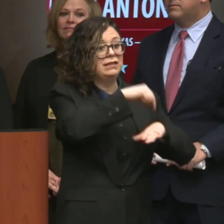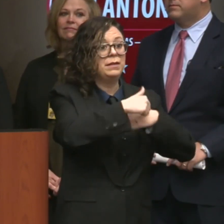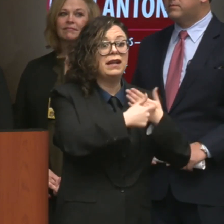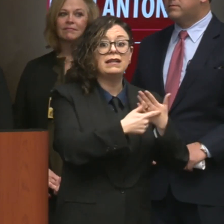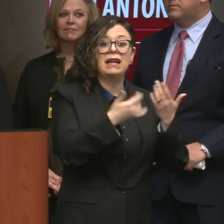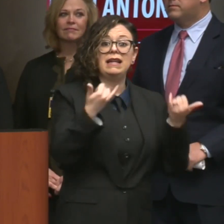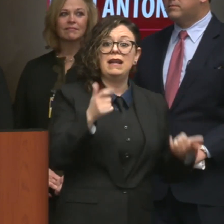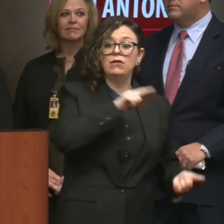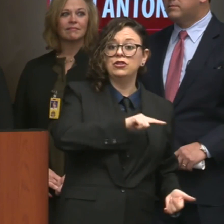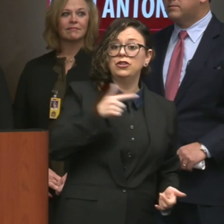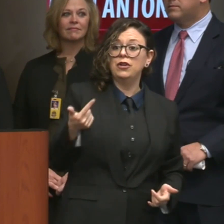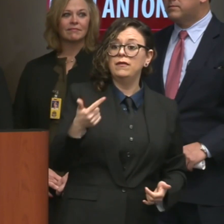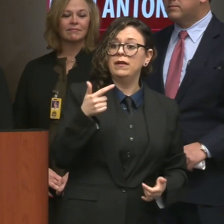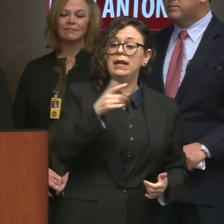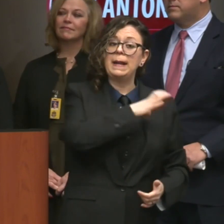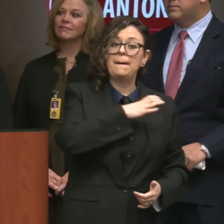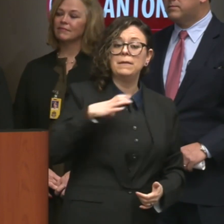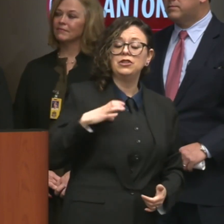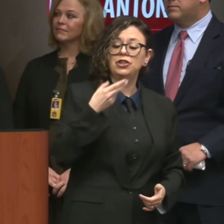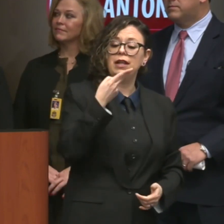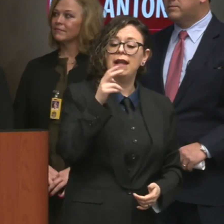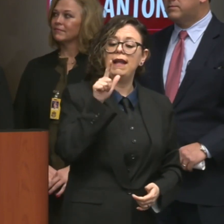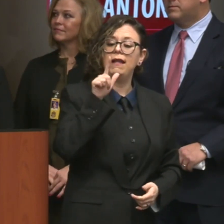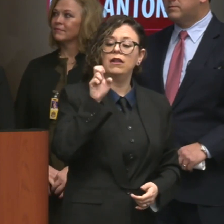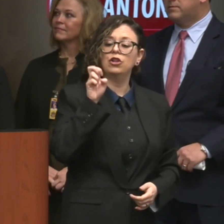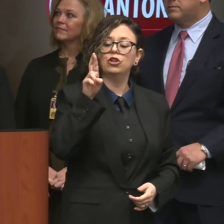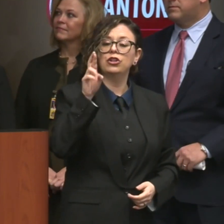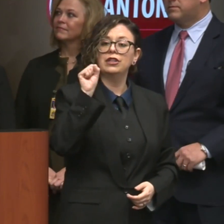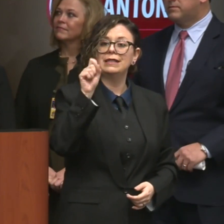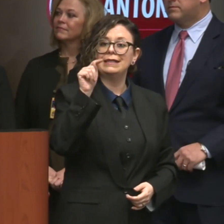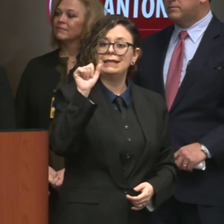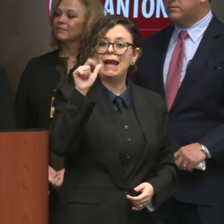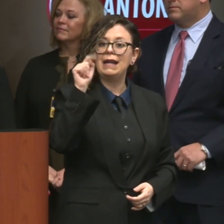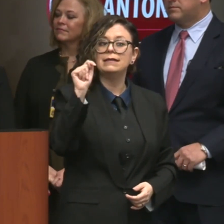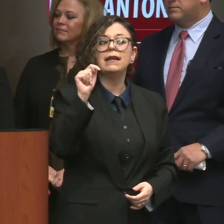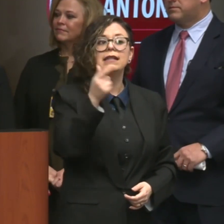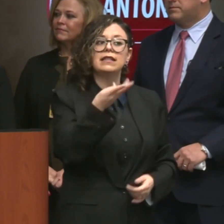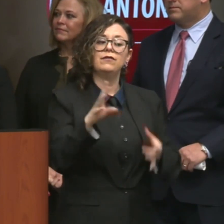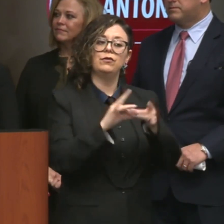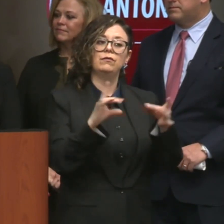over to Commissioner Hellerstedt, who is going to have a few words for Texas.